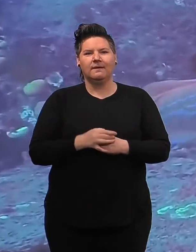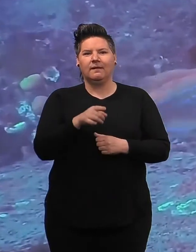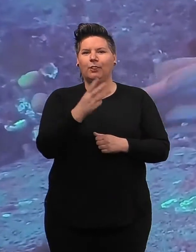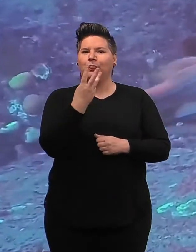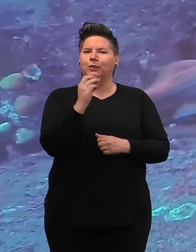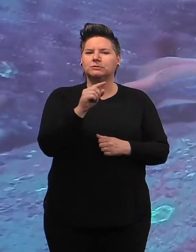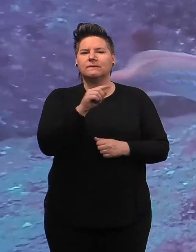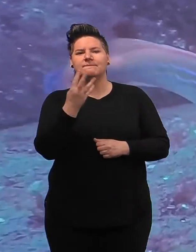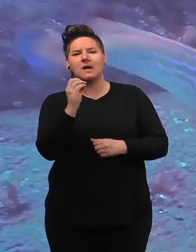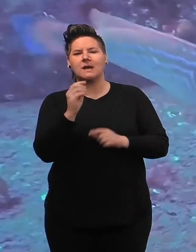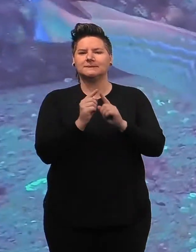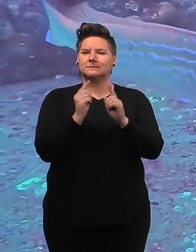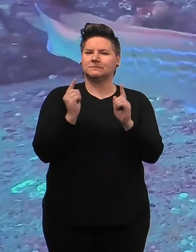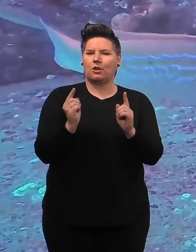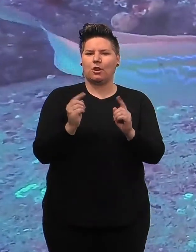sized fish, about